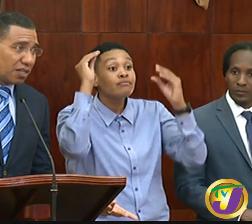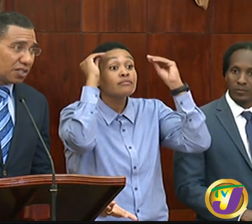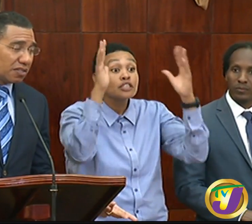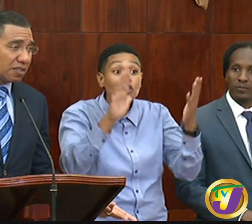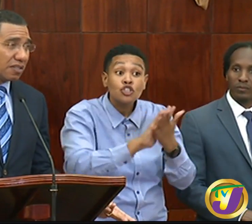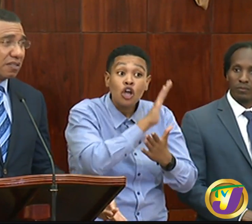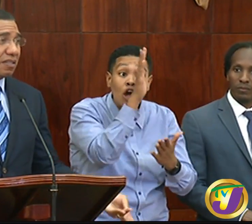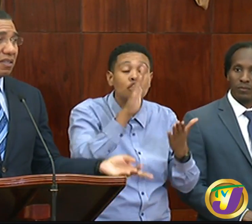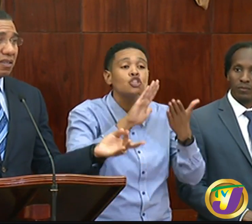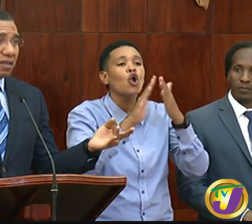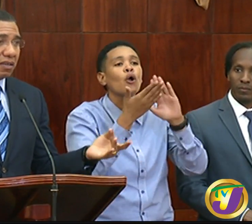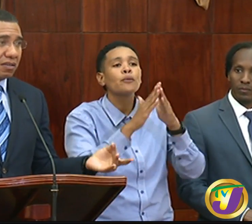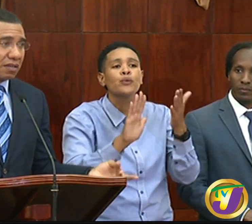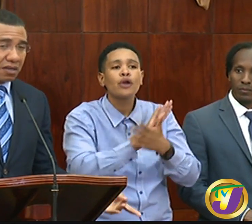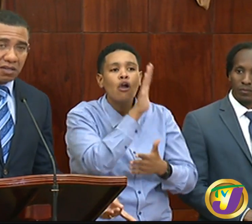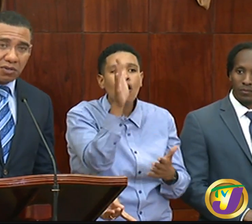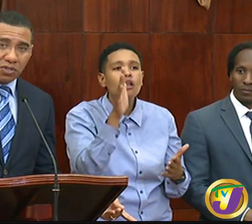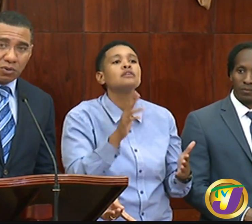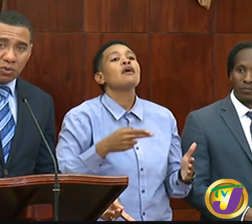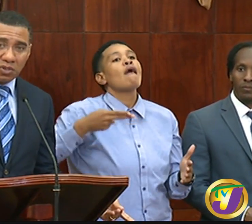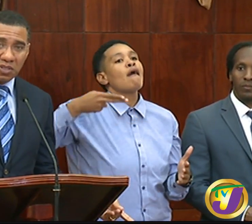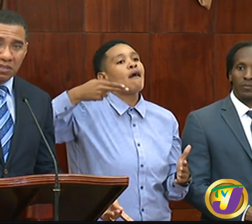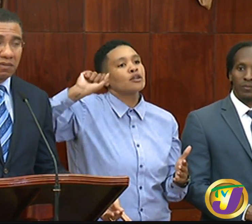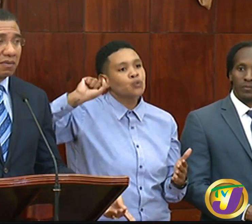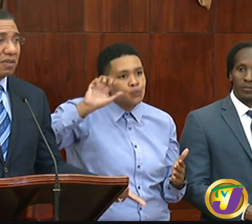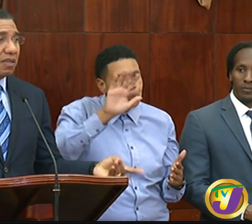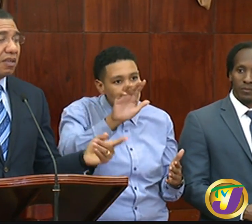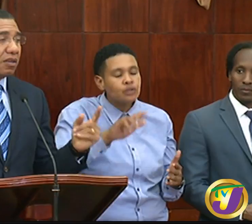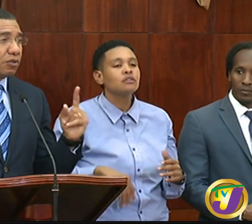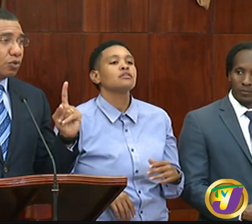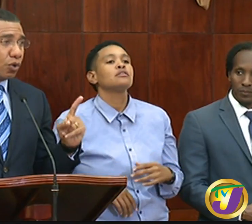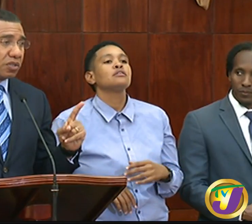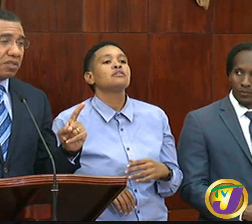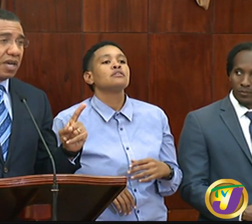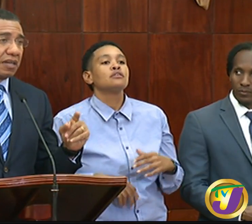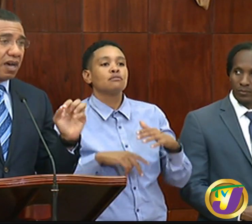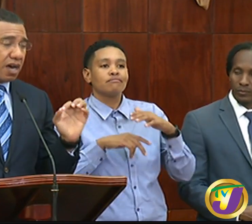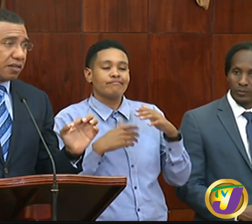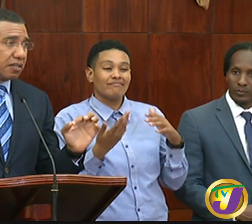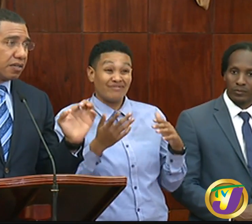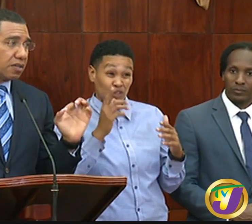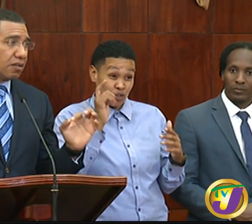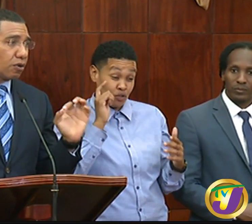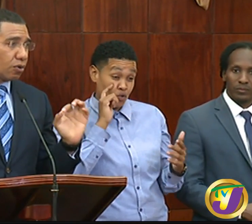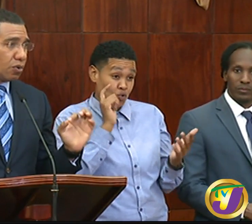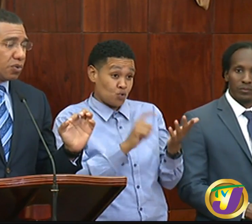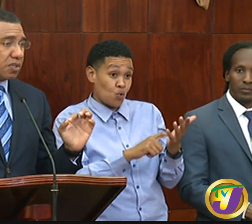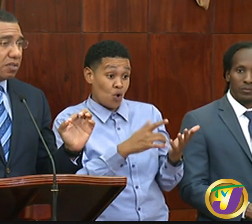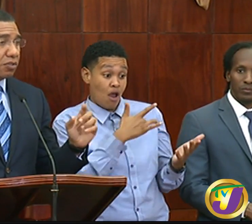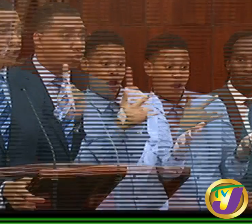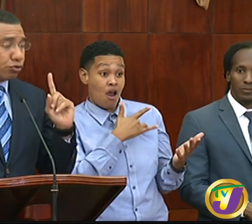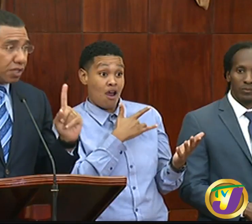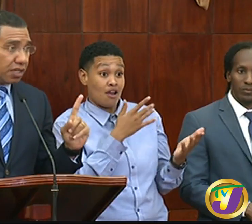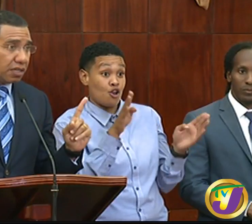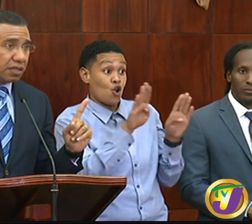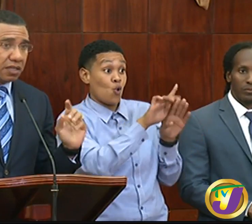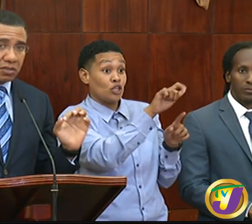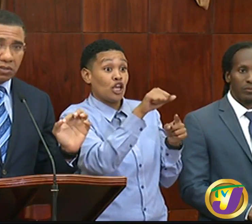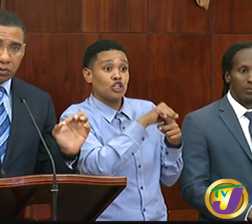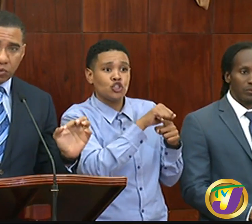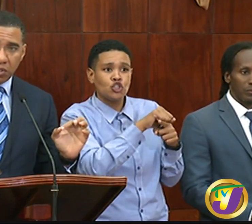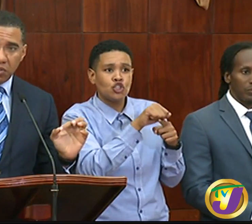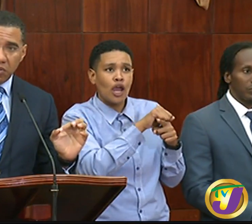community colleges, secondary schools, note that HEART has not closed their